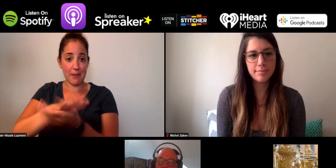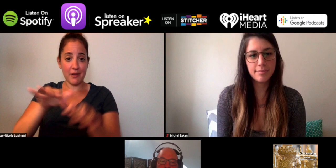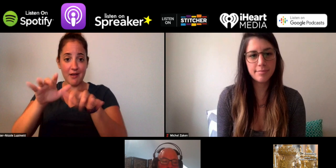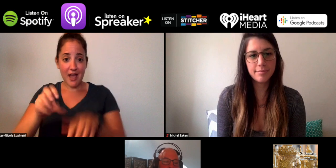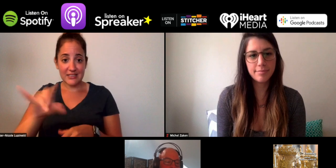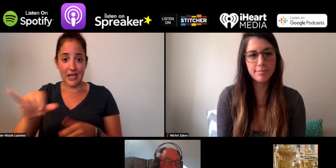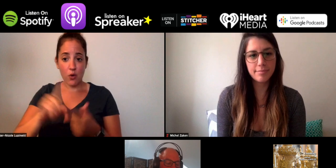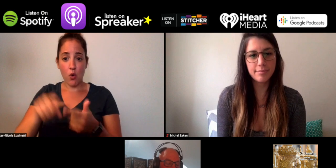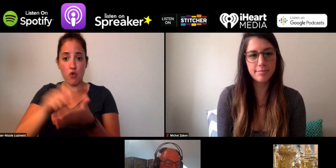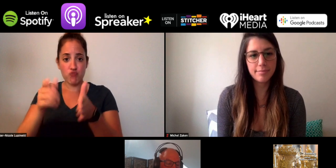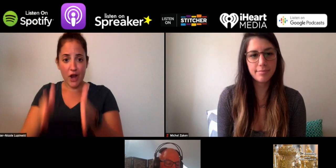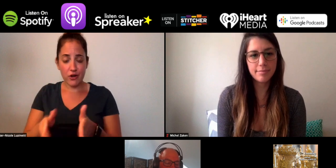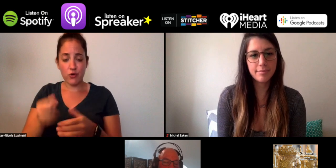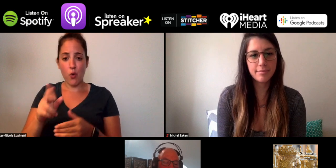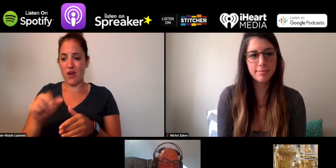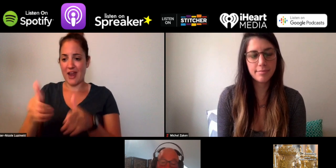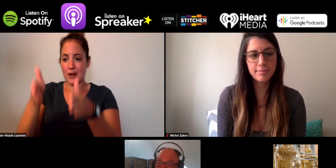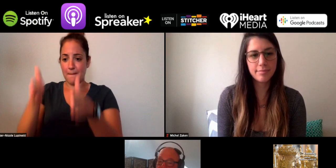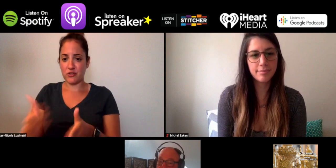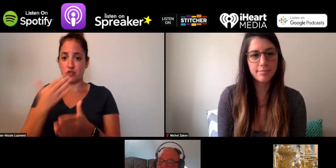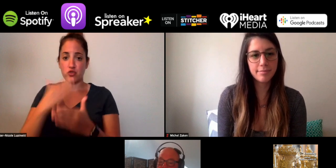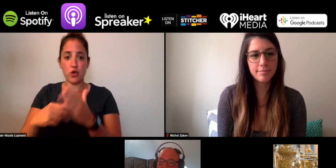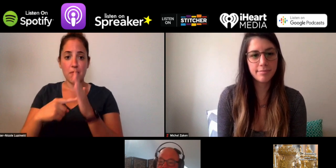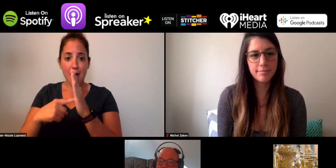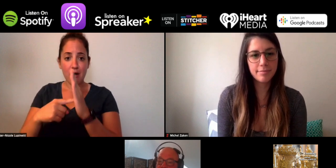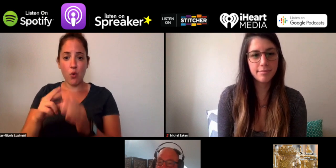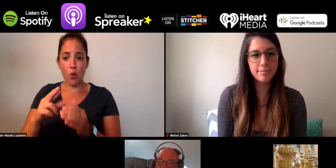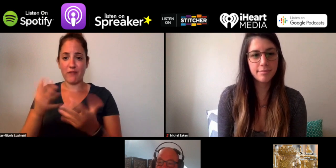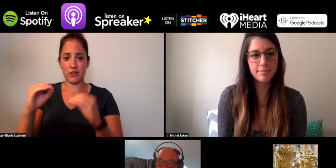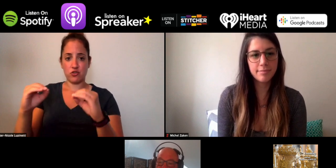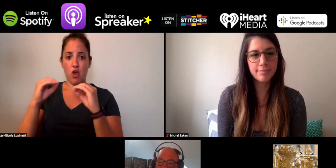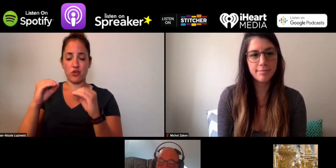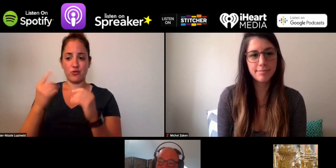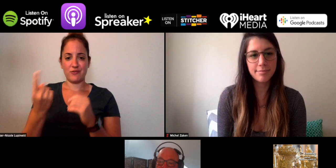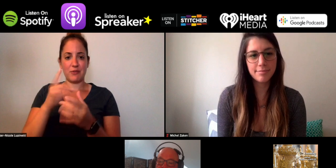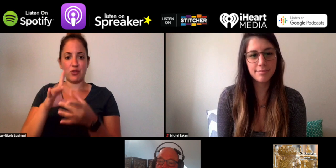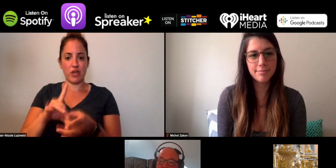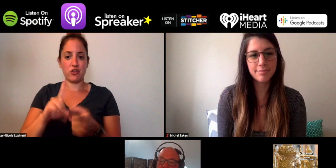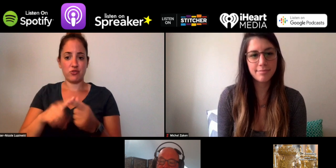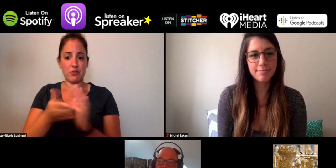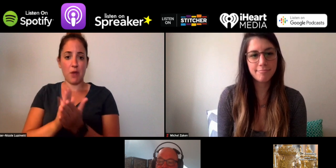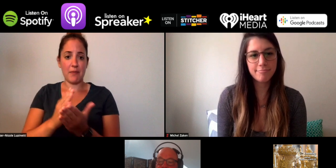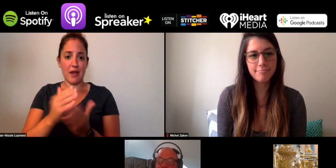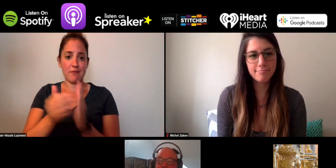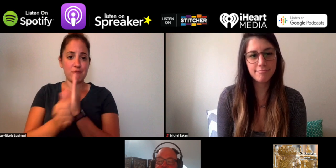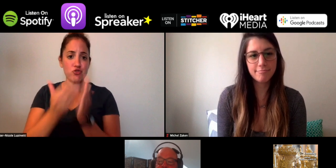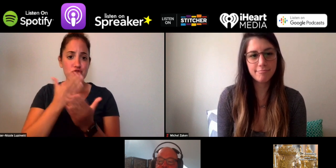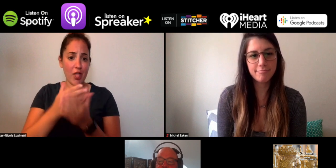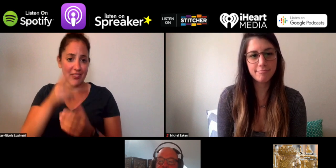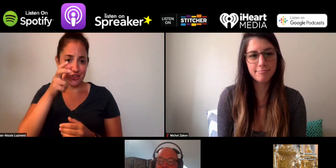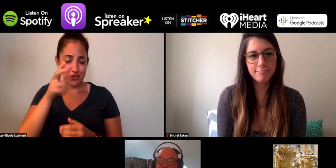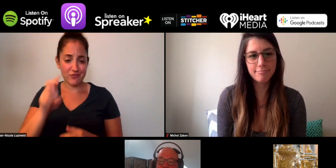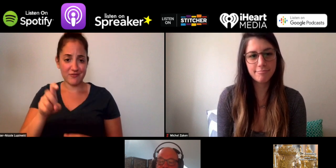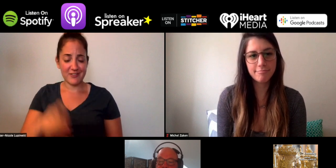person who you feel has modeled or taught you some lessons about being a good listener, about listening?